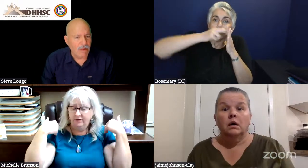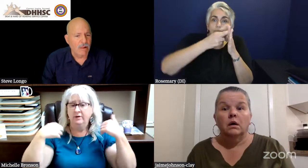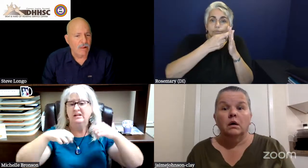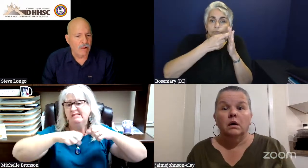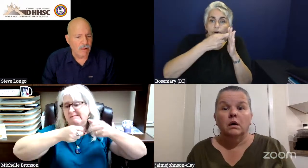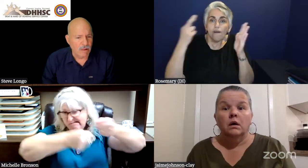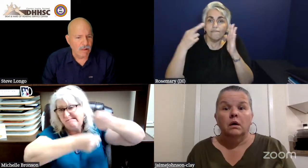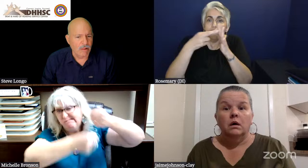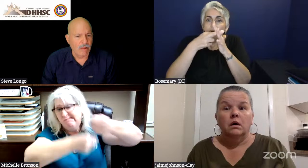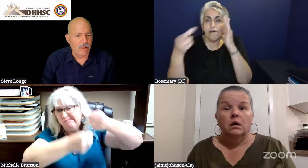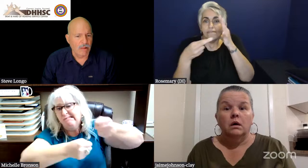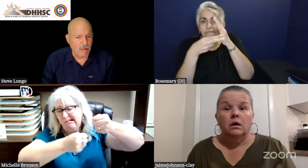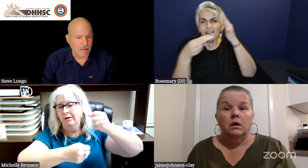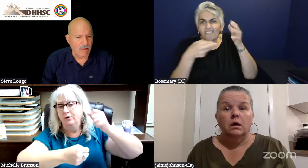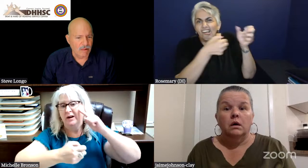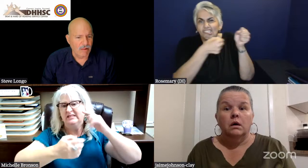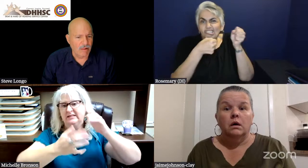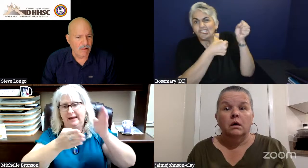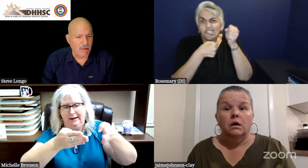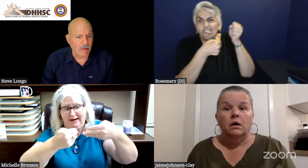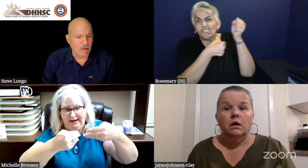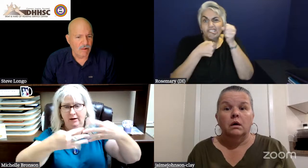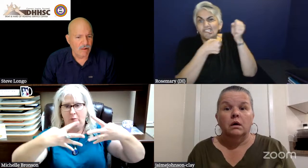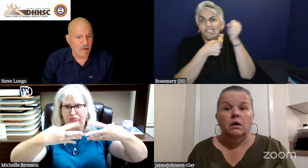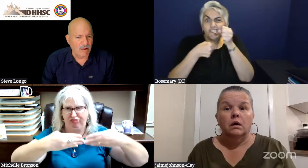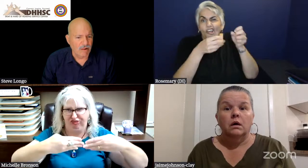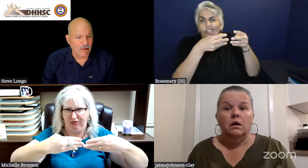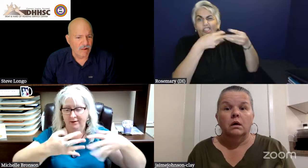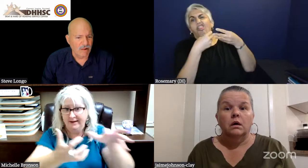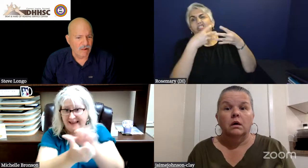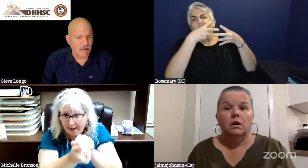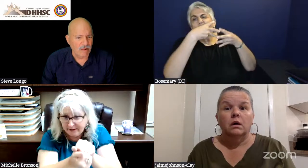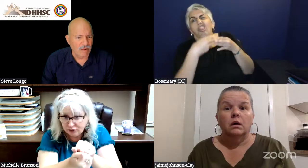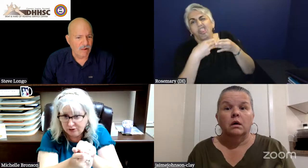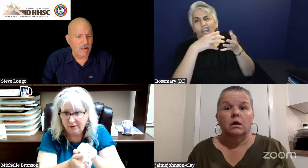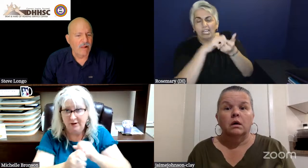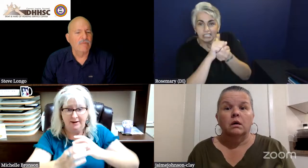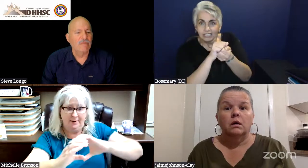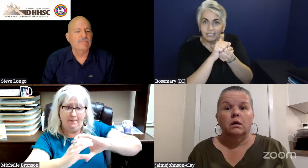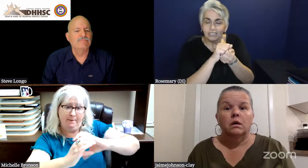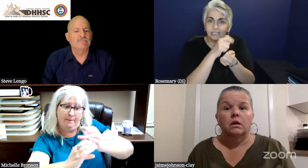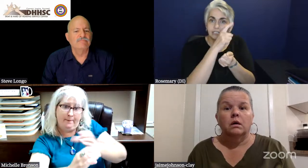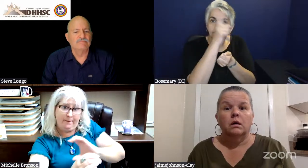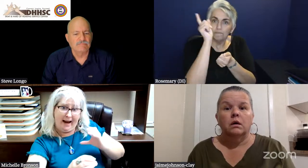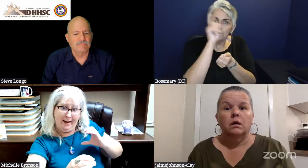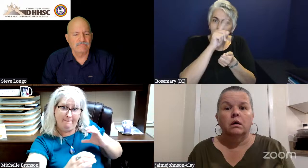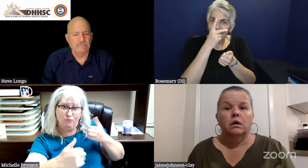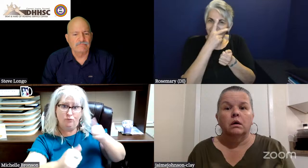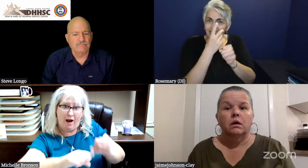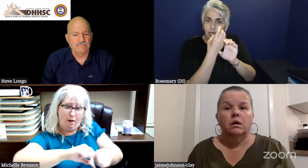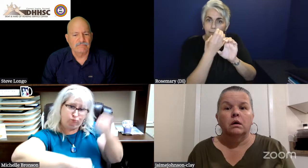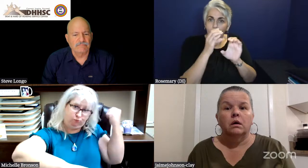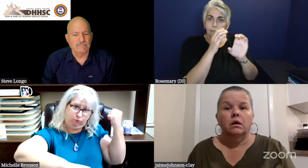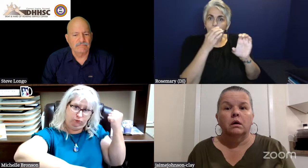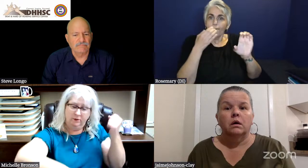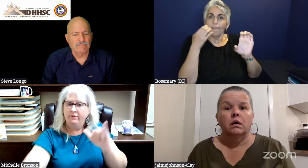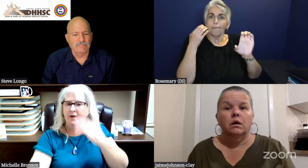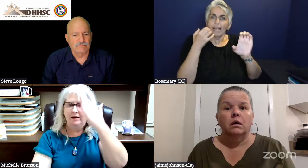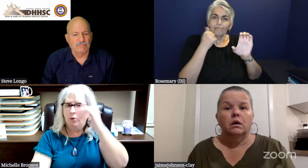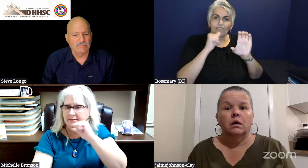up there and had started removing the screws and yanking parts off and destroyed